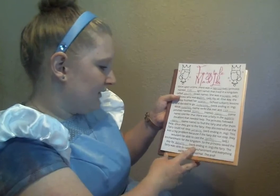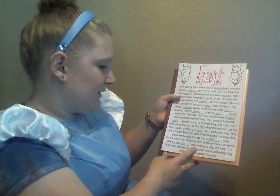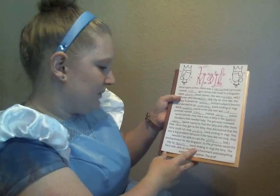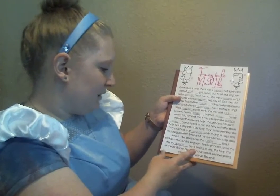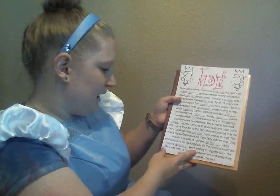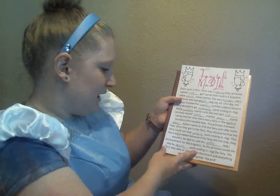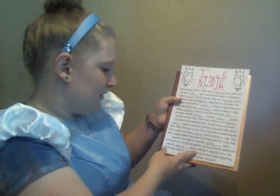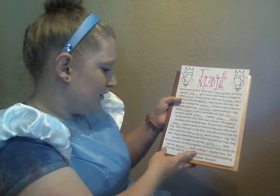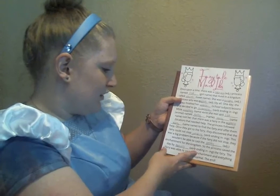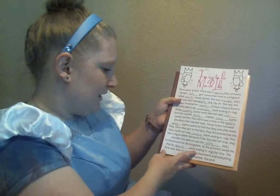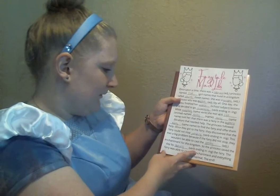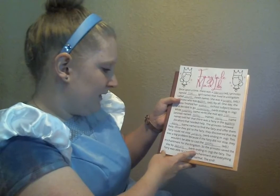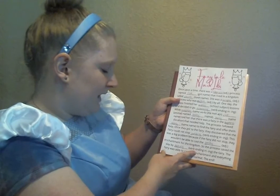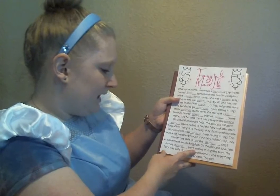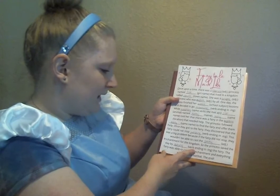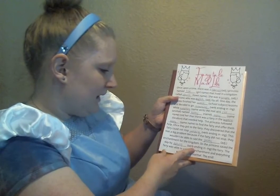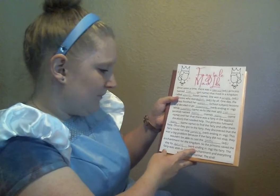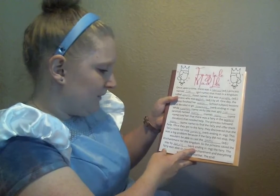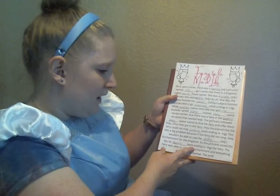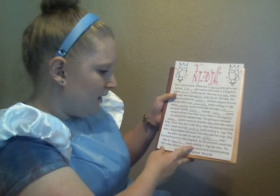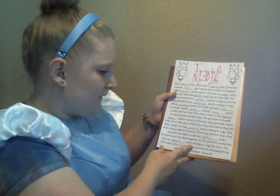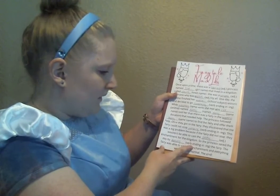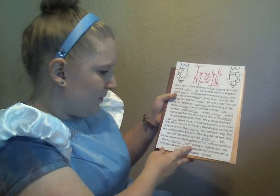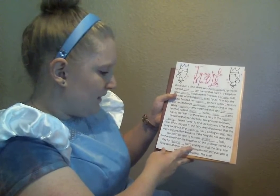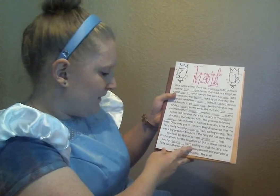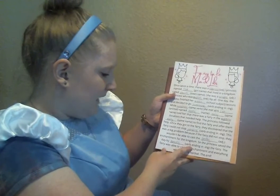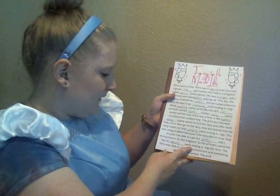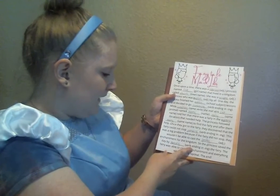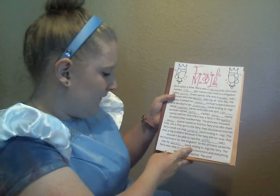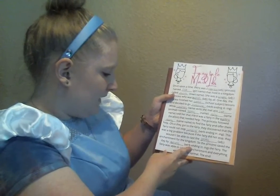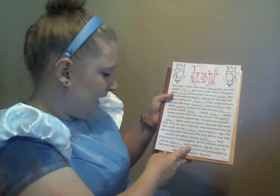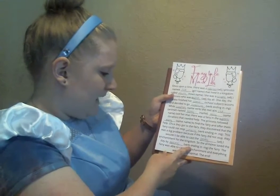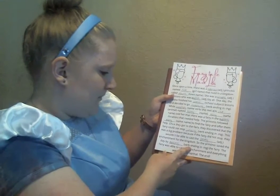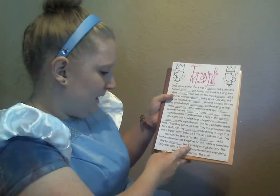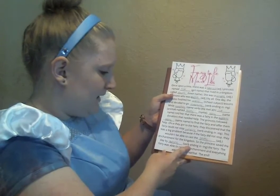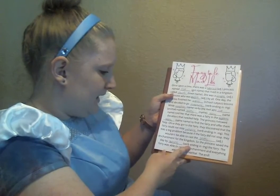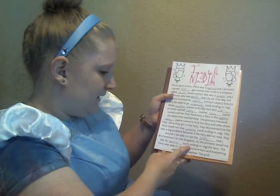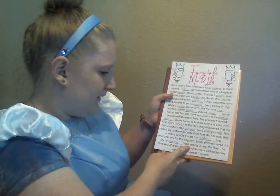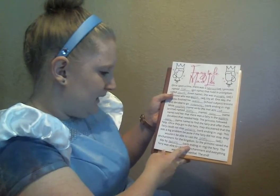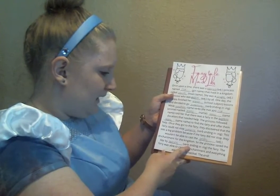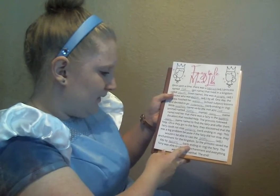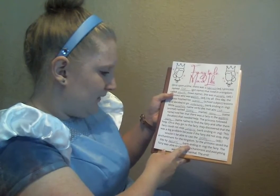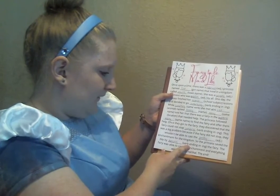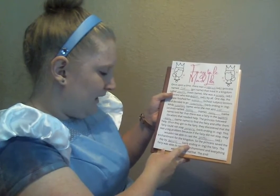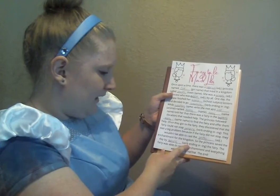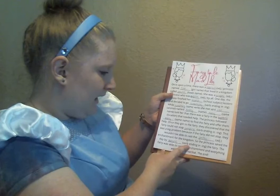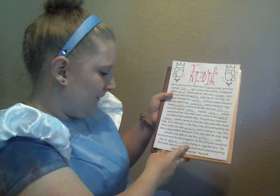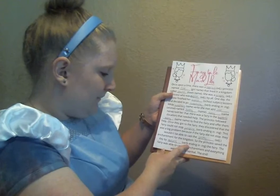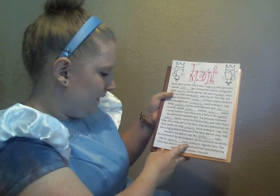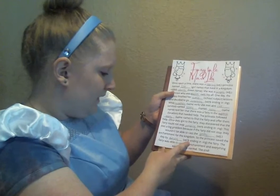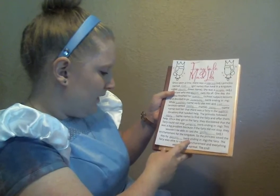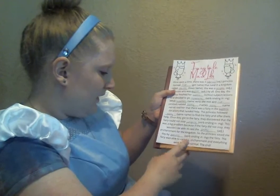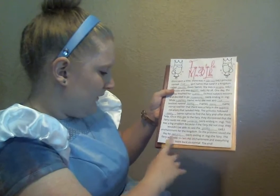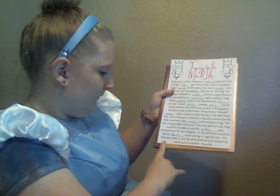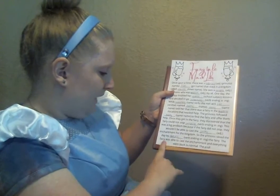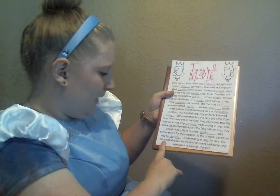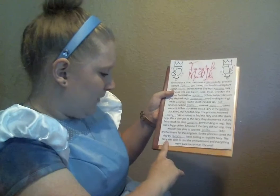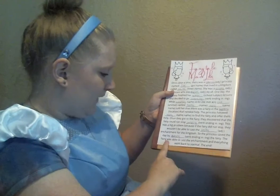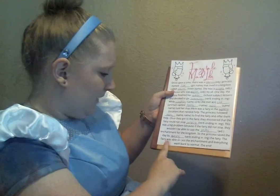the pretty enchantment for the kingdom. So the princess saved the day by dancing the fairy. The fairy was able